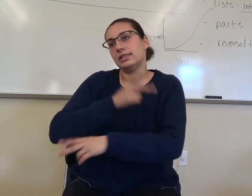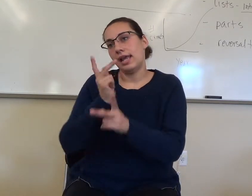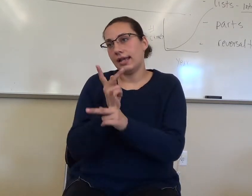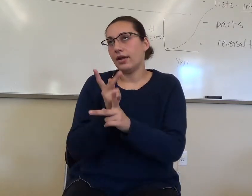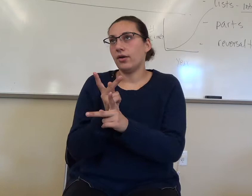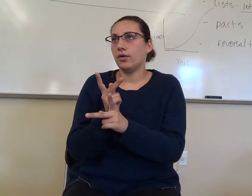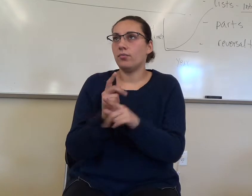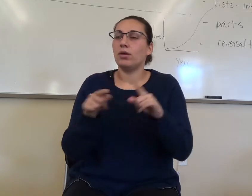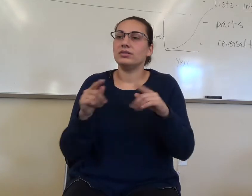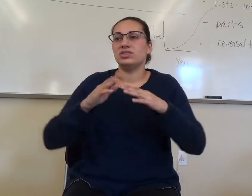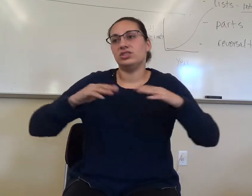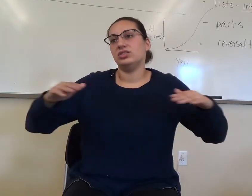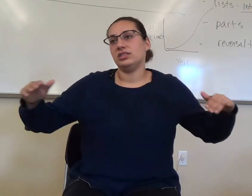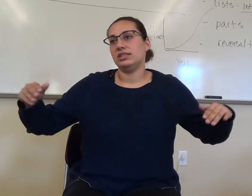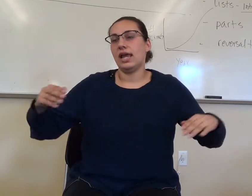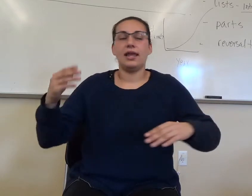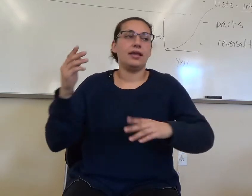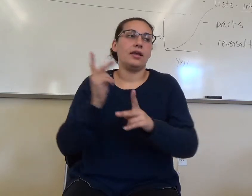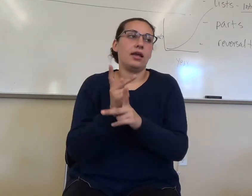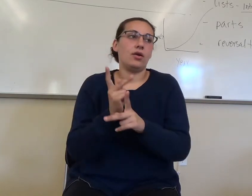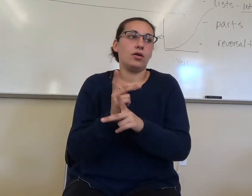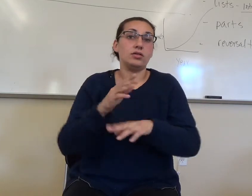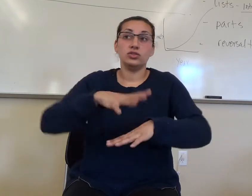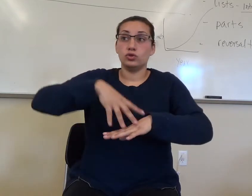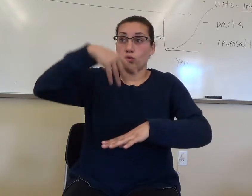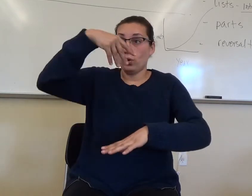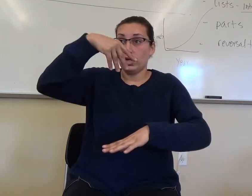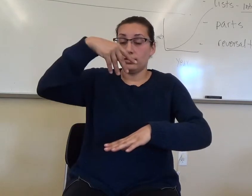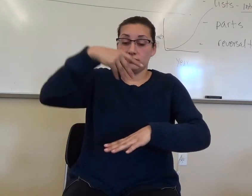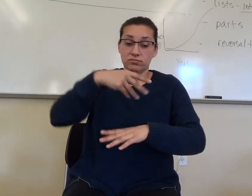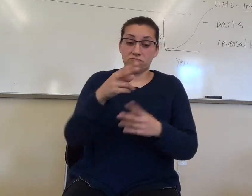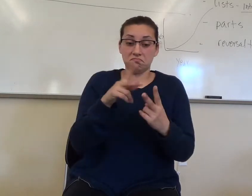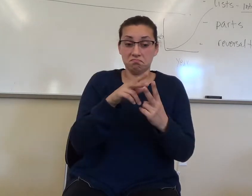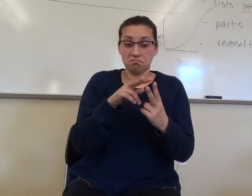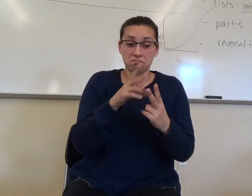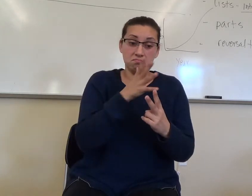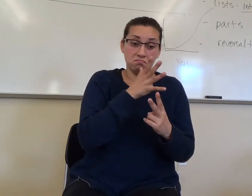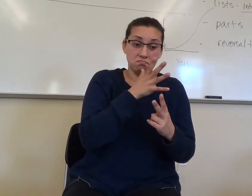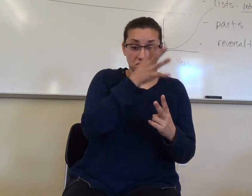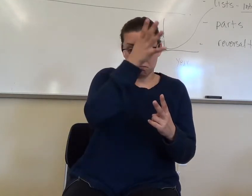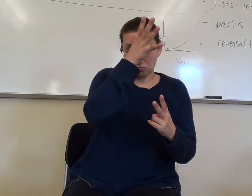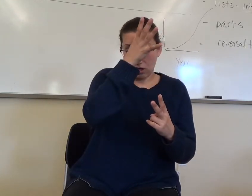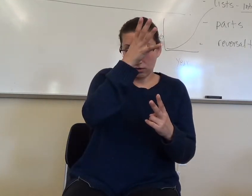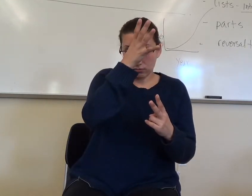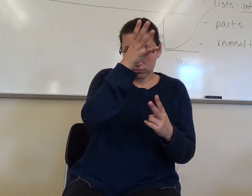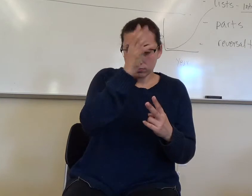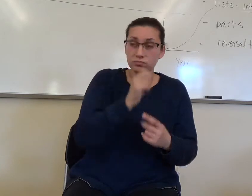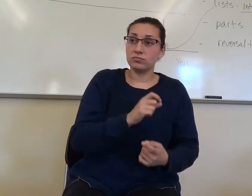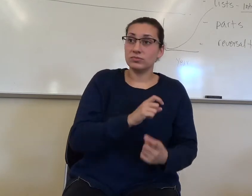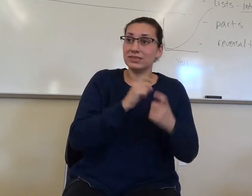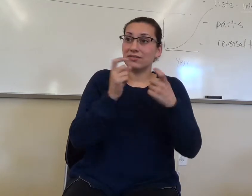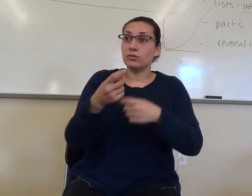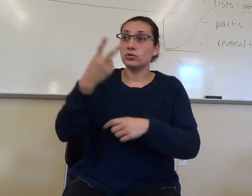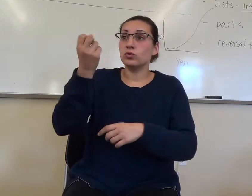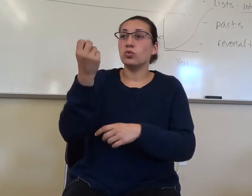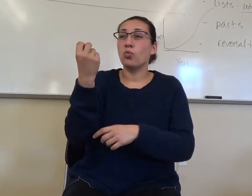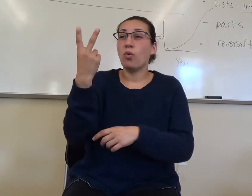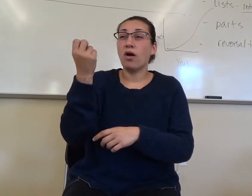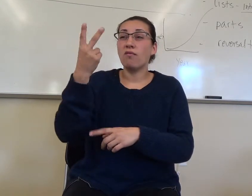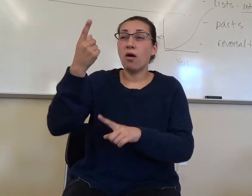Okay, in Sweden, either the mother or father is entitled to a 12-month paid leave.